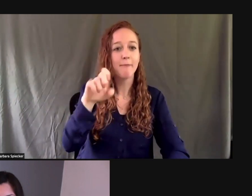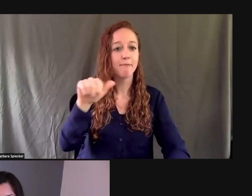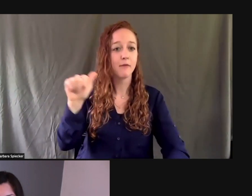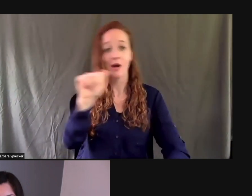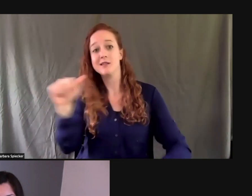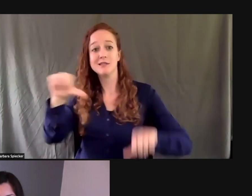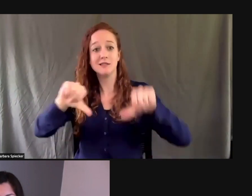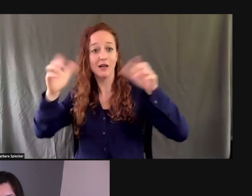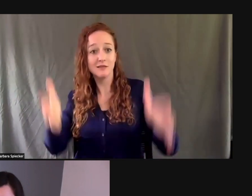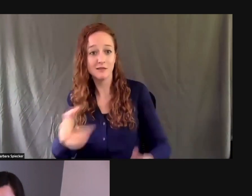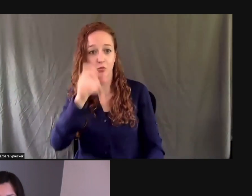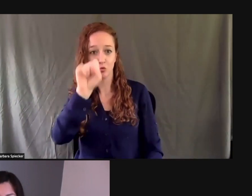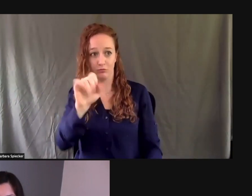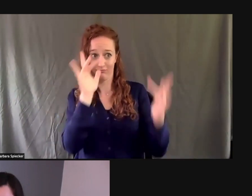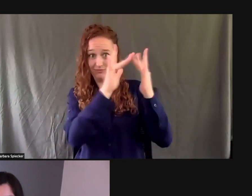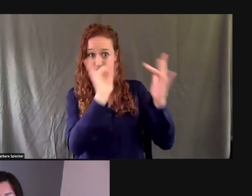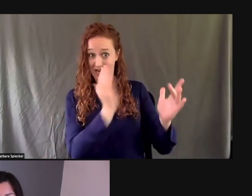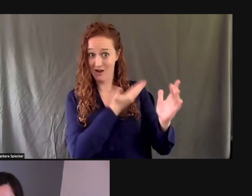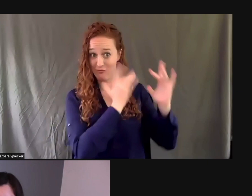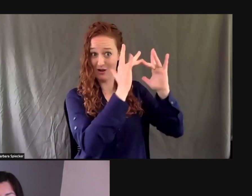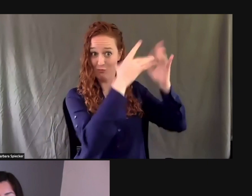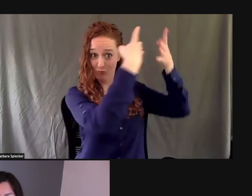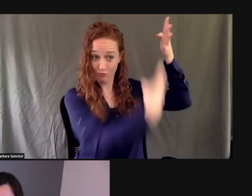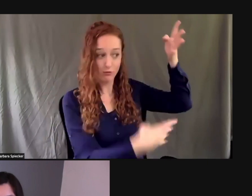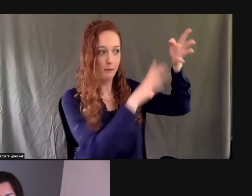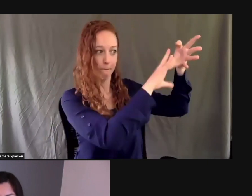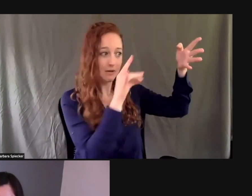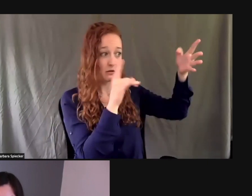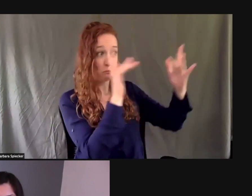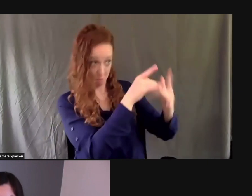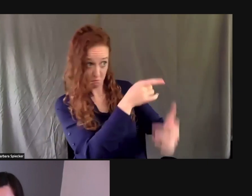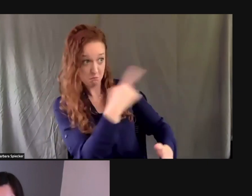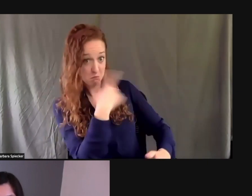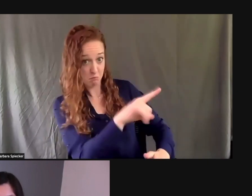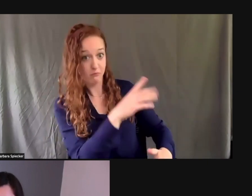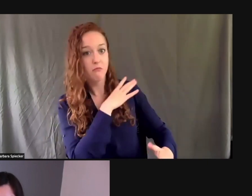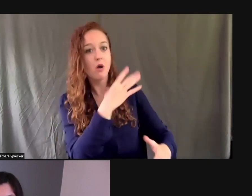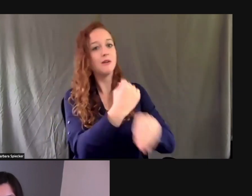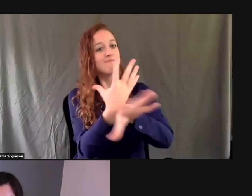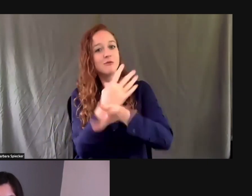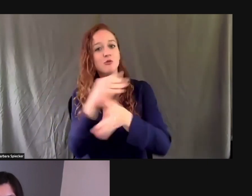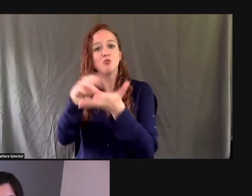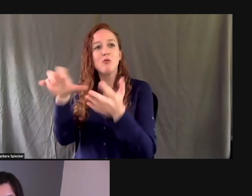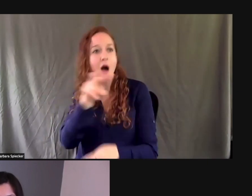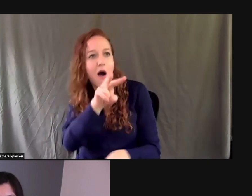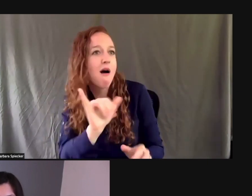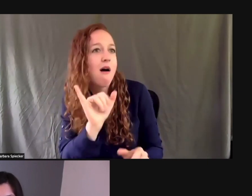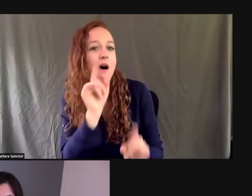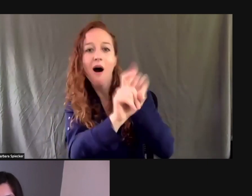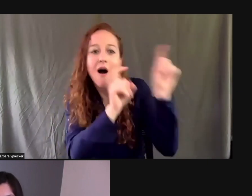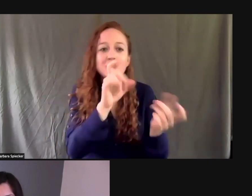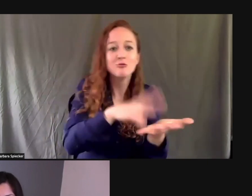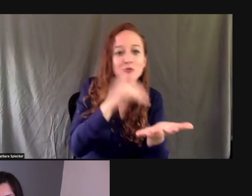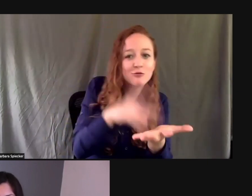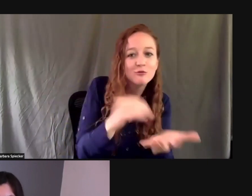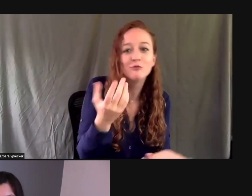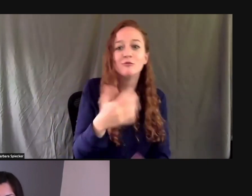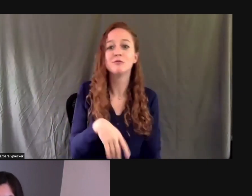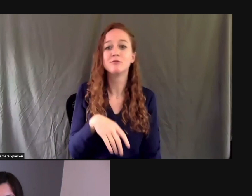learning ASL. How can I get involved in encouraging deaf students to pursue STEM career